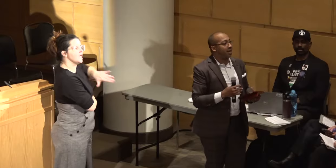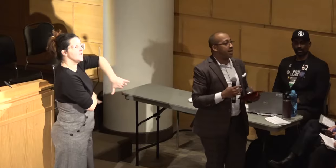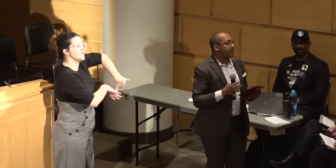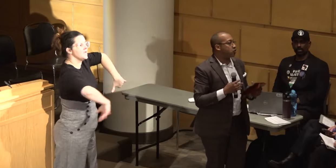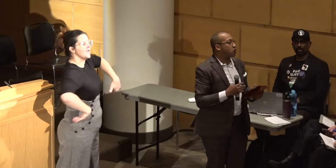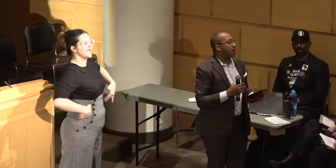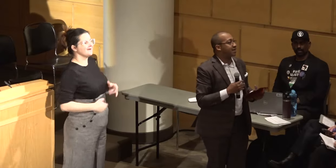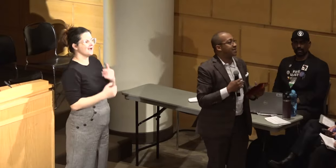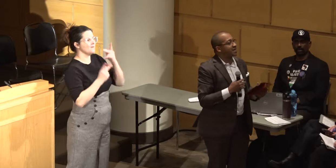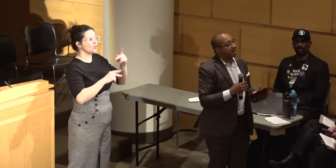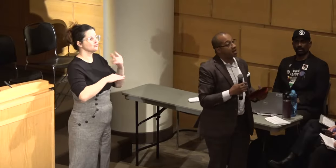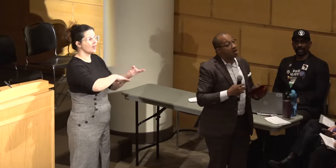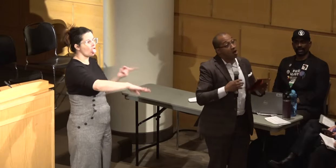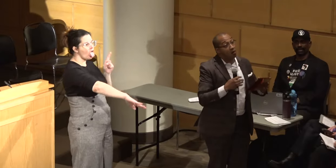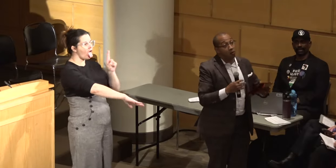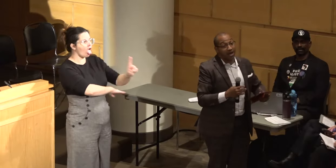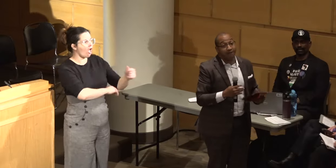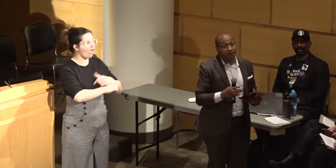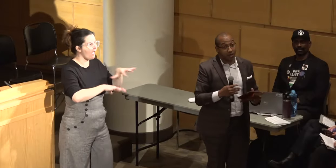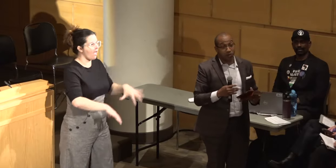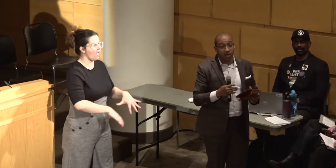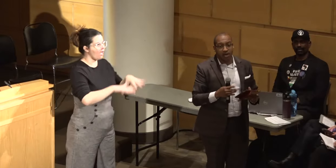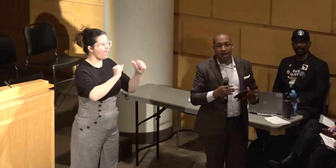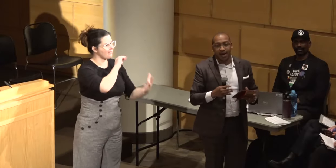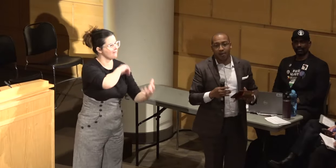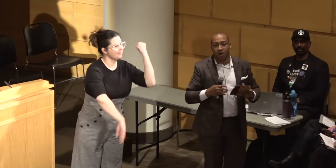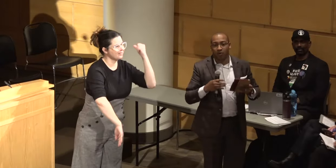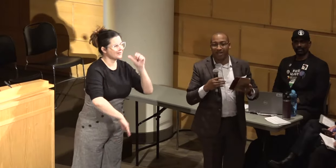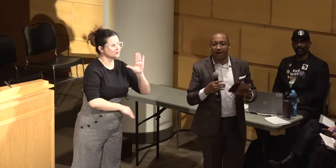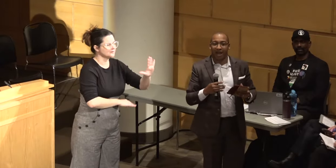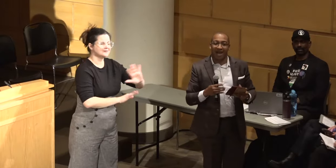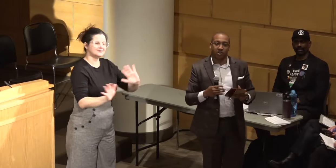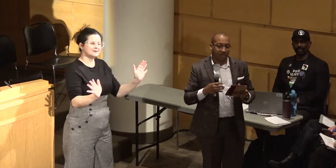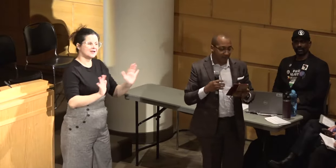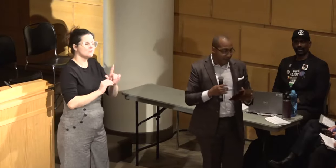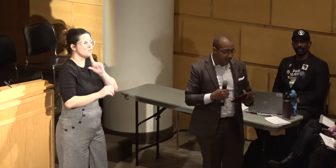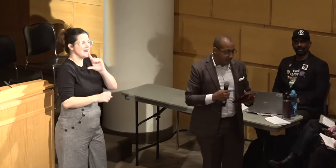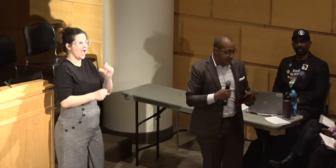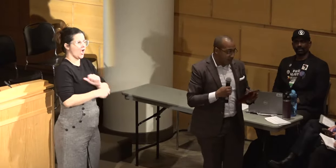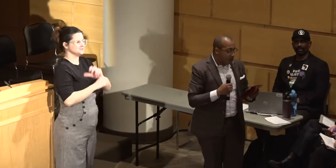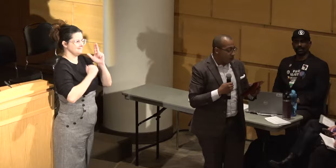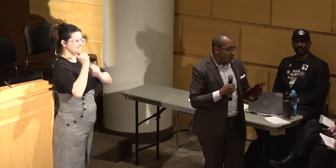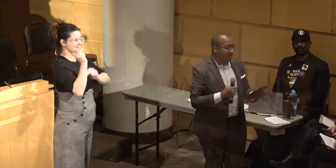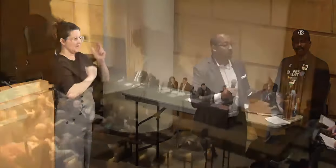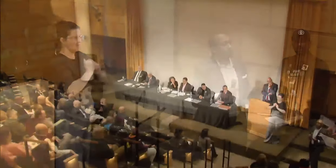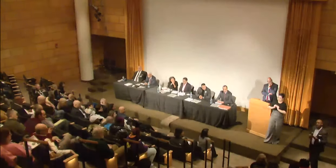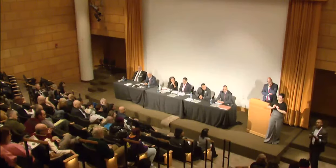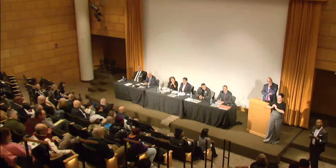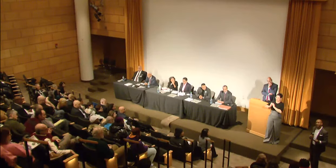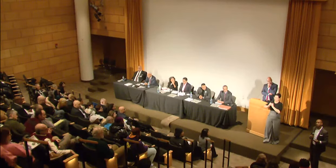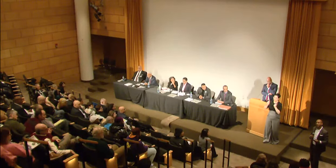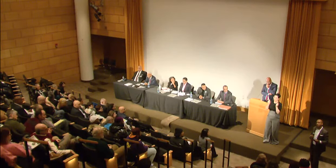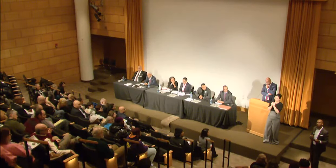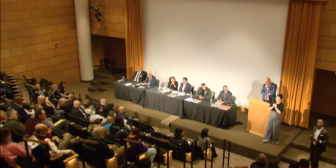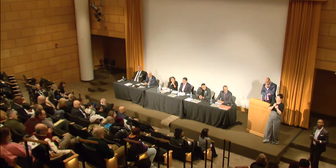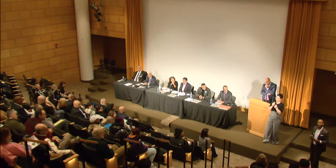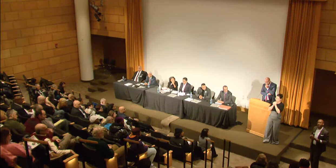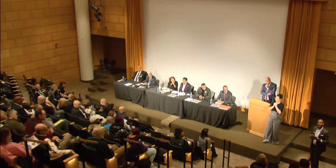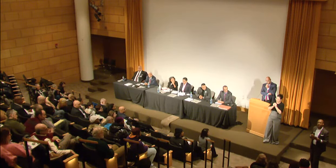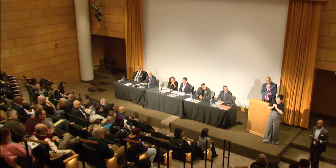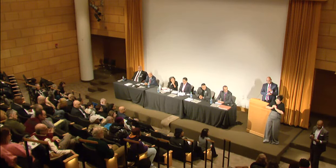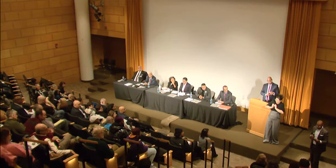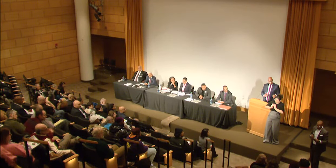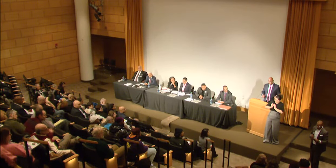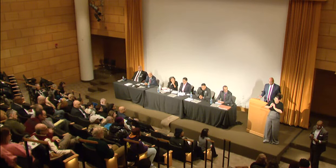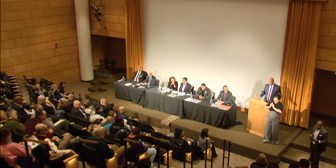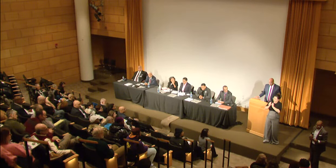is coming in and trying to take away from you, but without actually building with you. And so that's why we are working